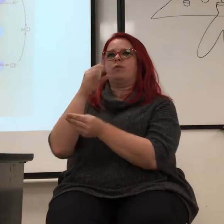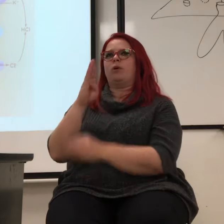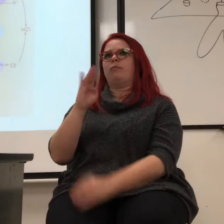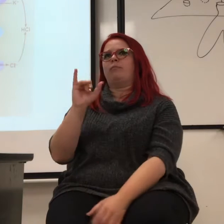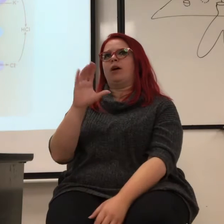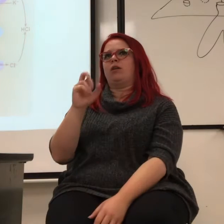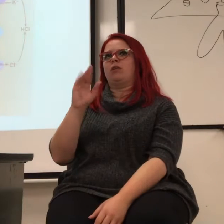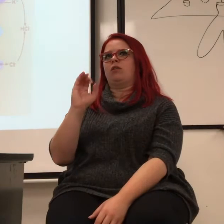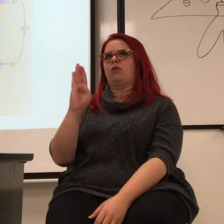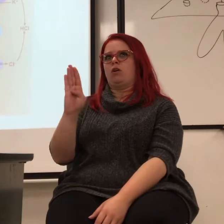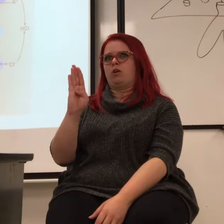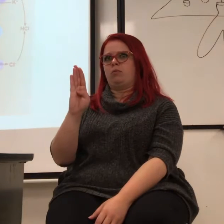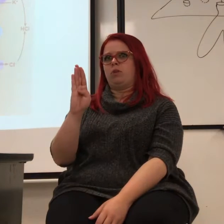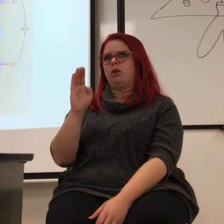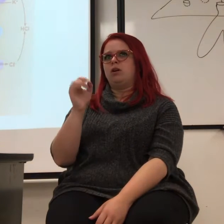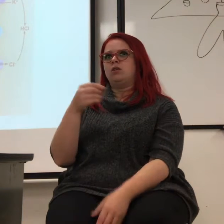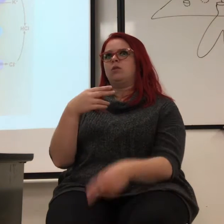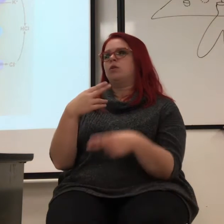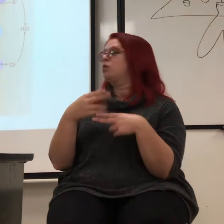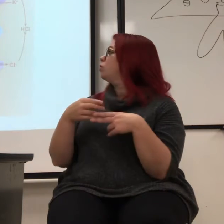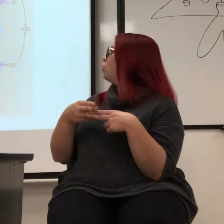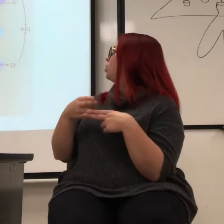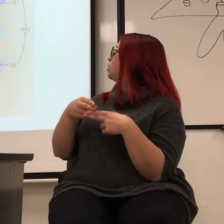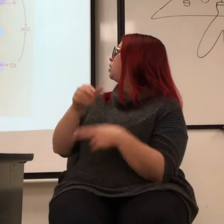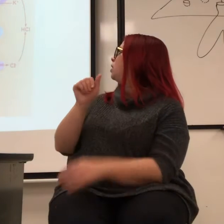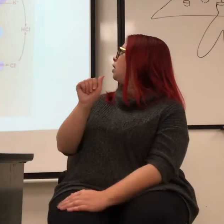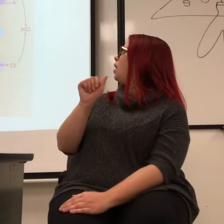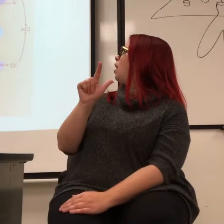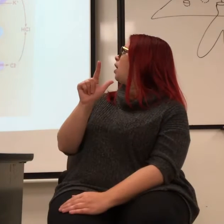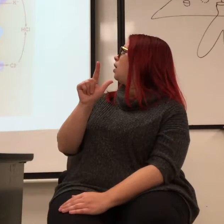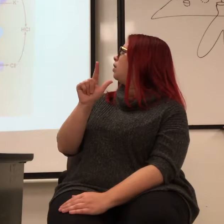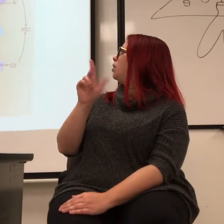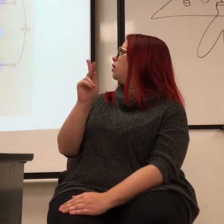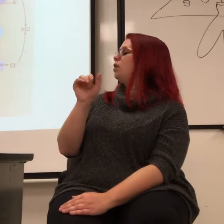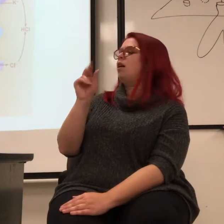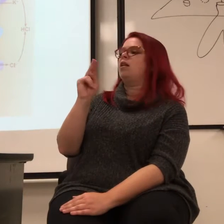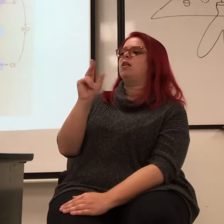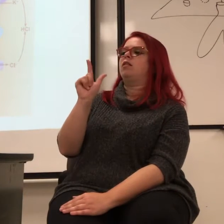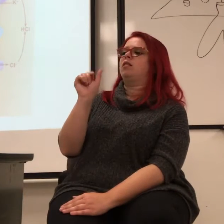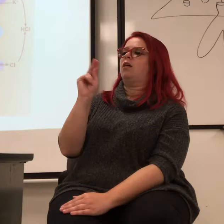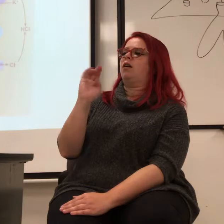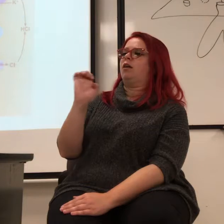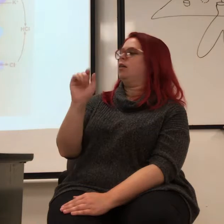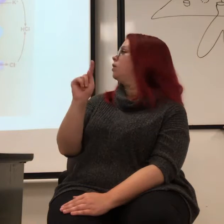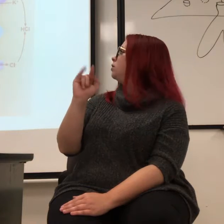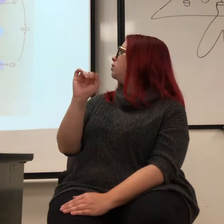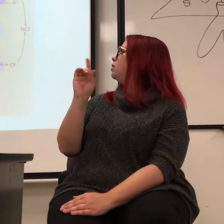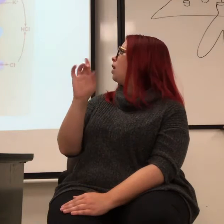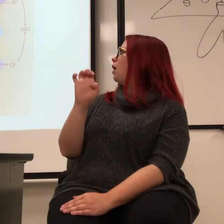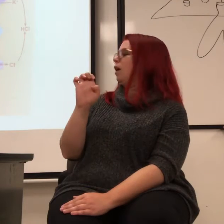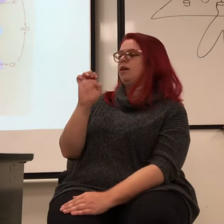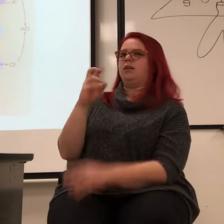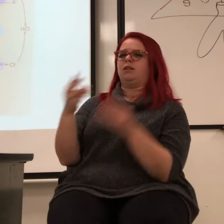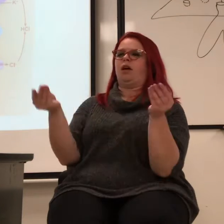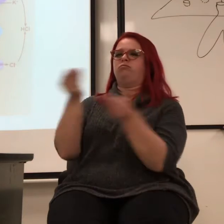called this alkaline tie. That's important. The secreted bicarb can help form